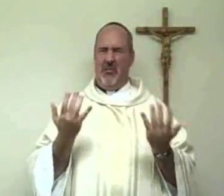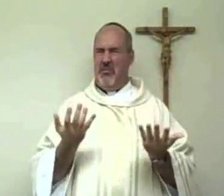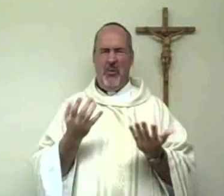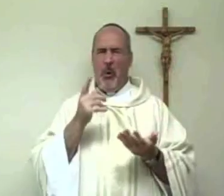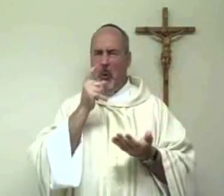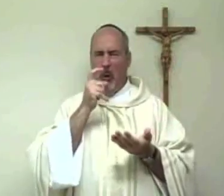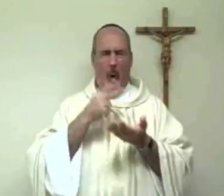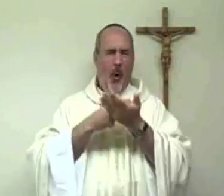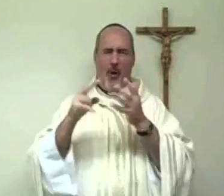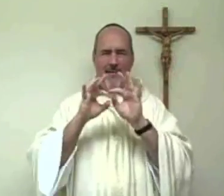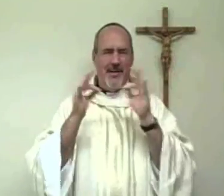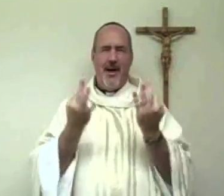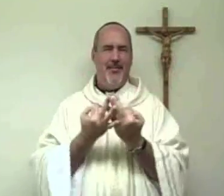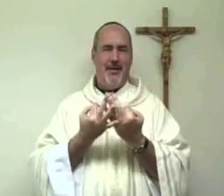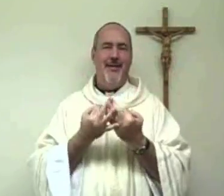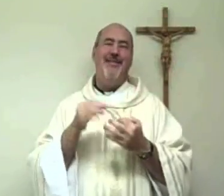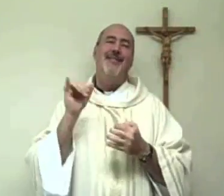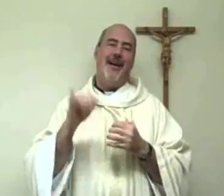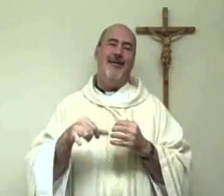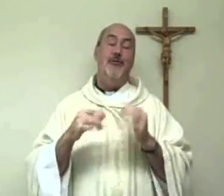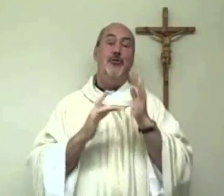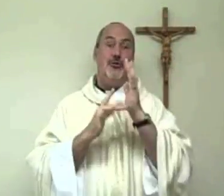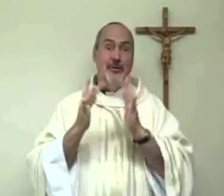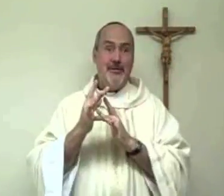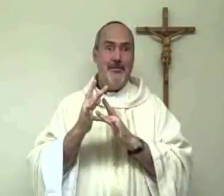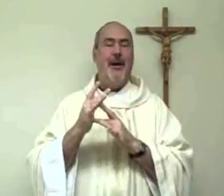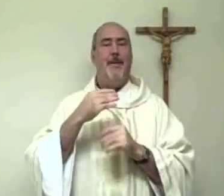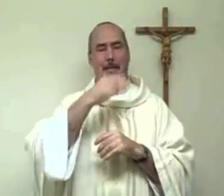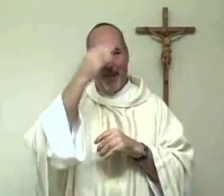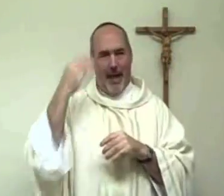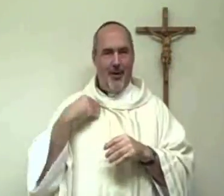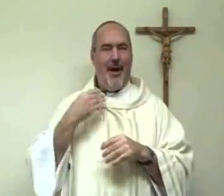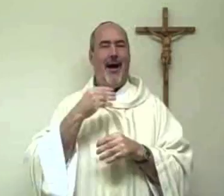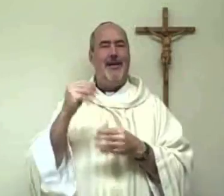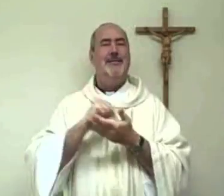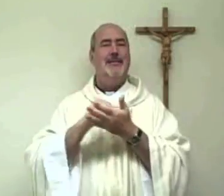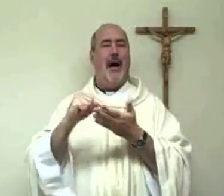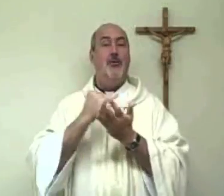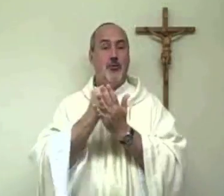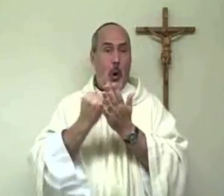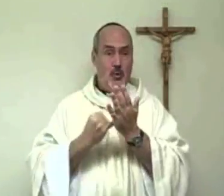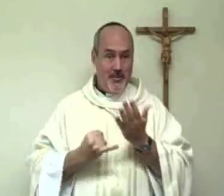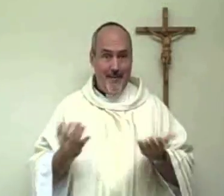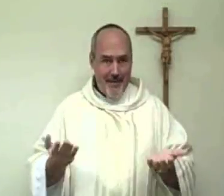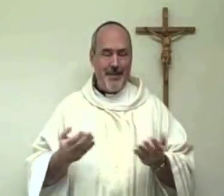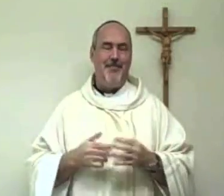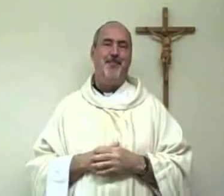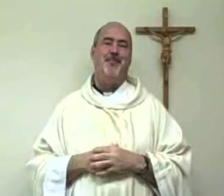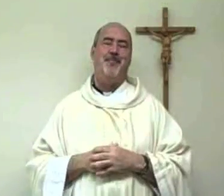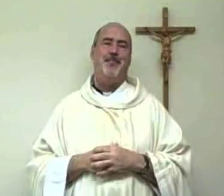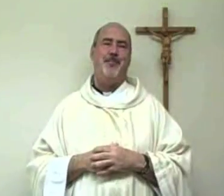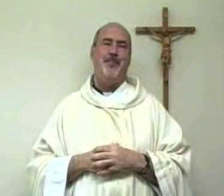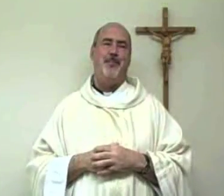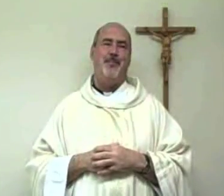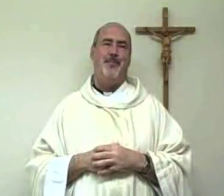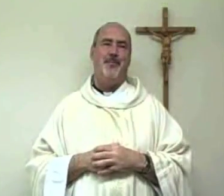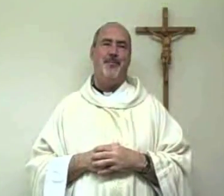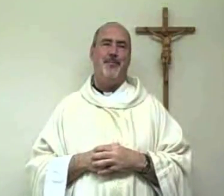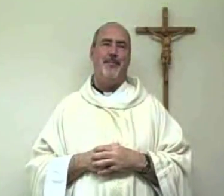after Christmas. And you may be wondering, what is the Holy Family? Well, that's the Blessed Mary, St.